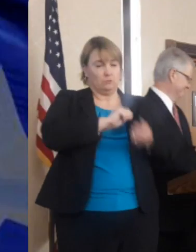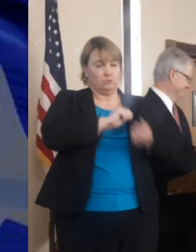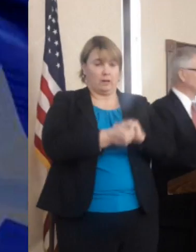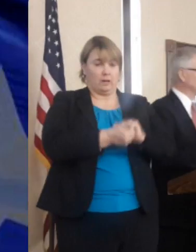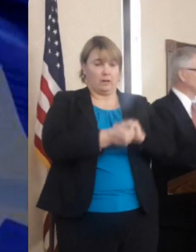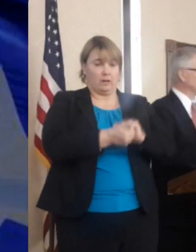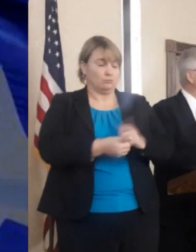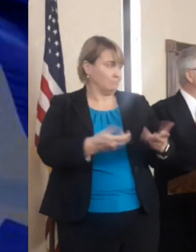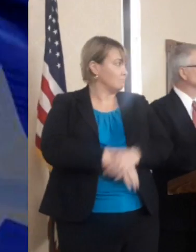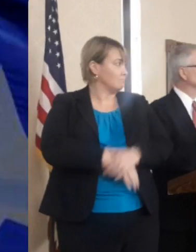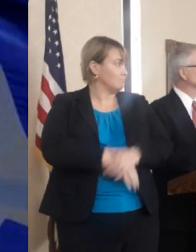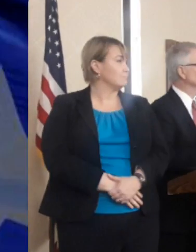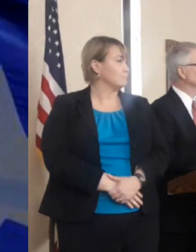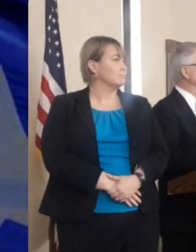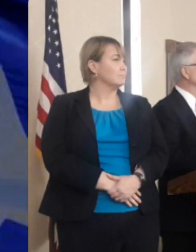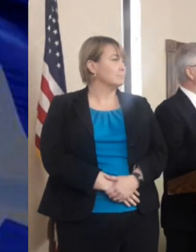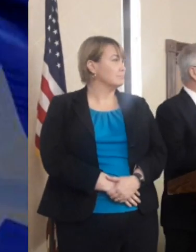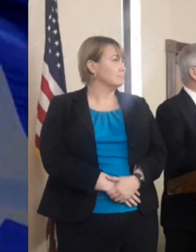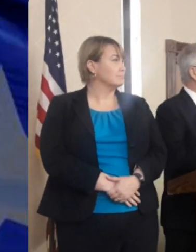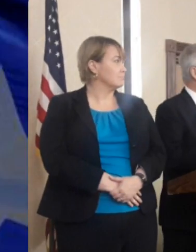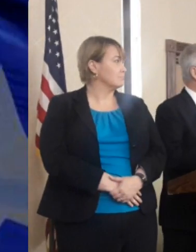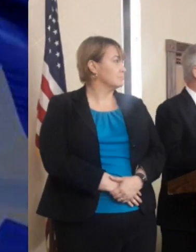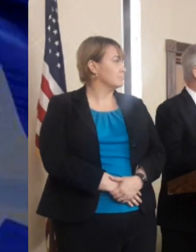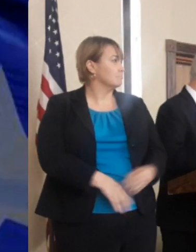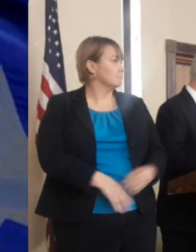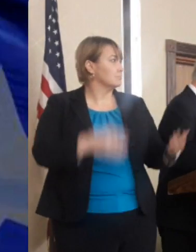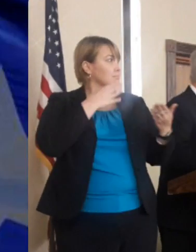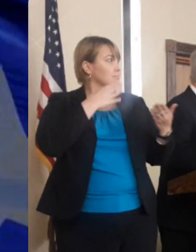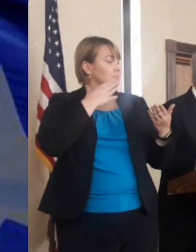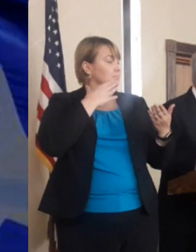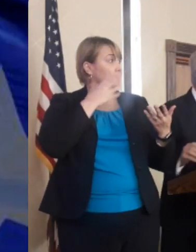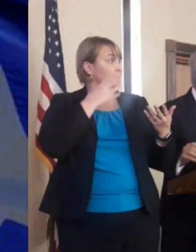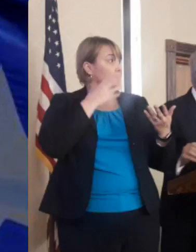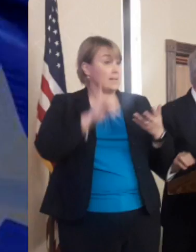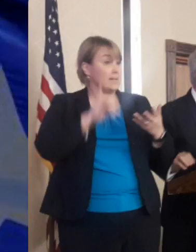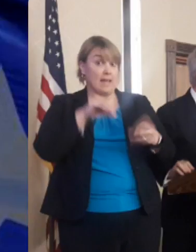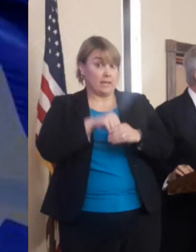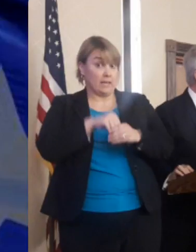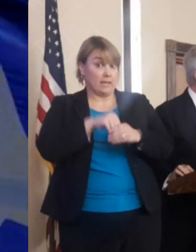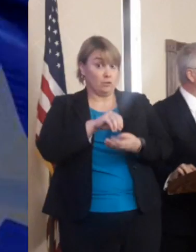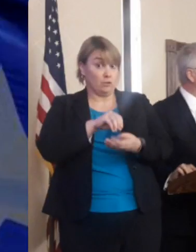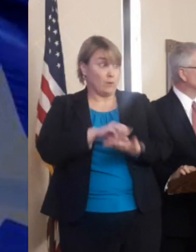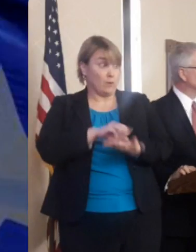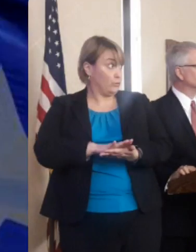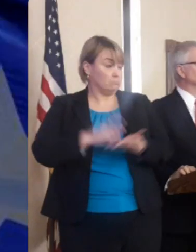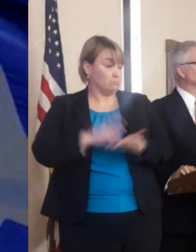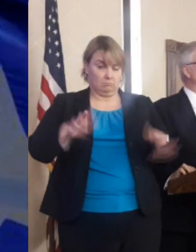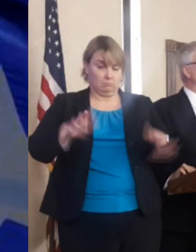we have that committed to the record as well, might I ask? It automatically is.